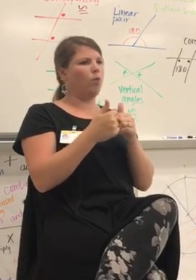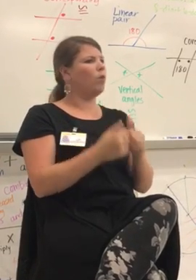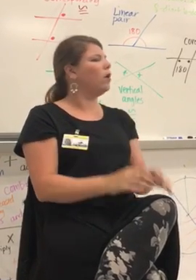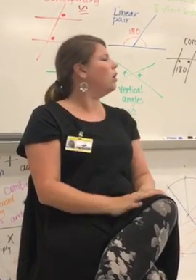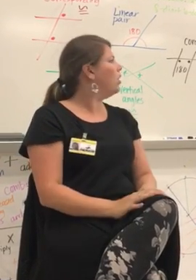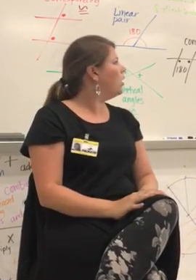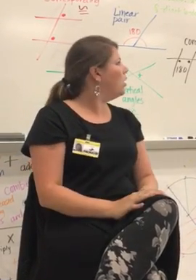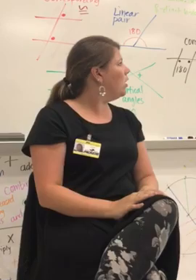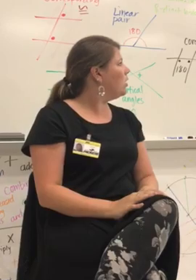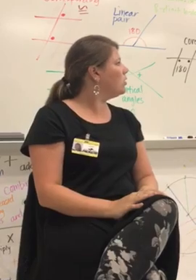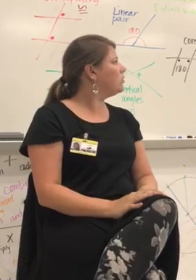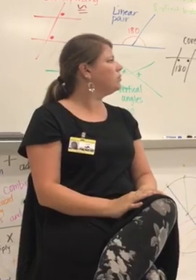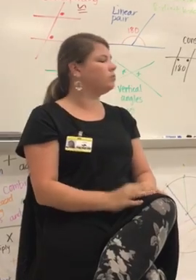Okay, think about this just